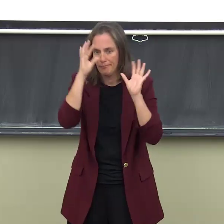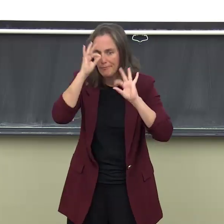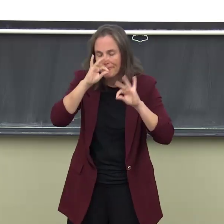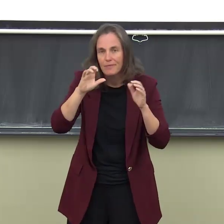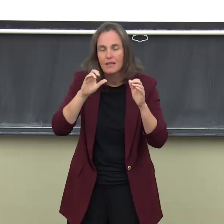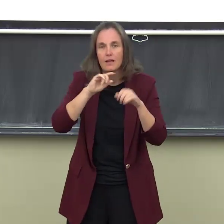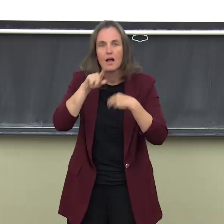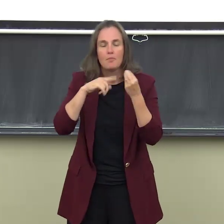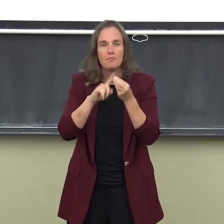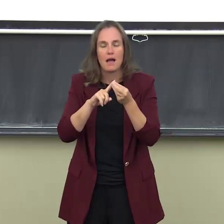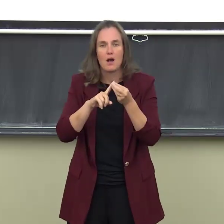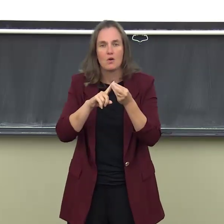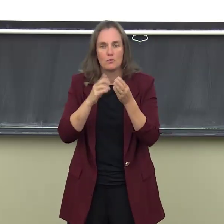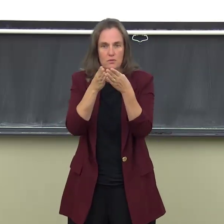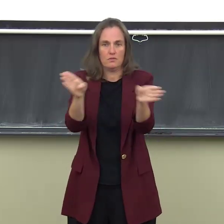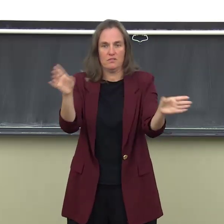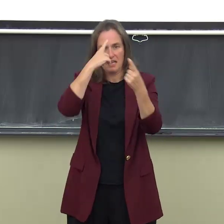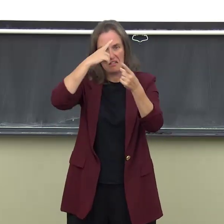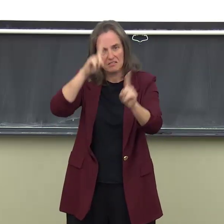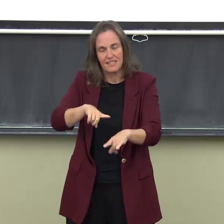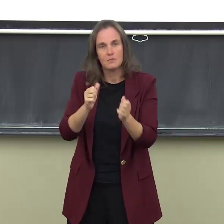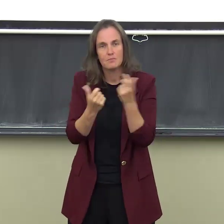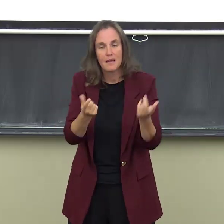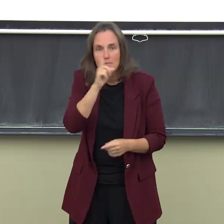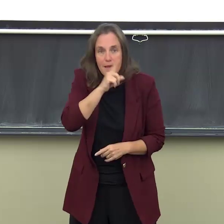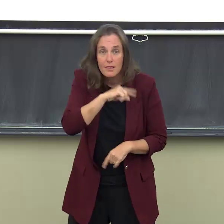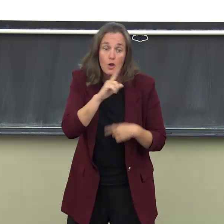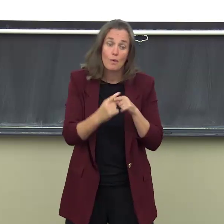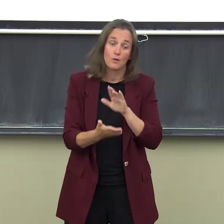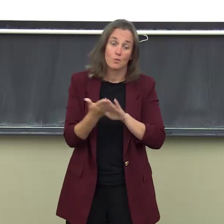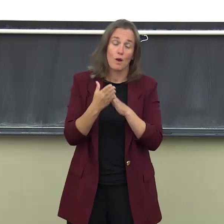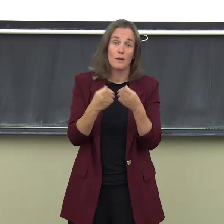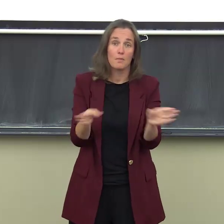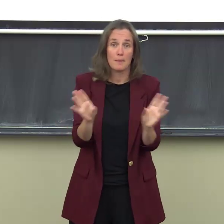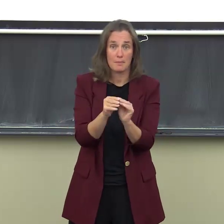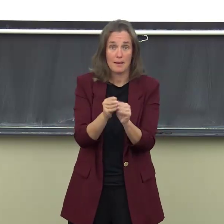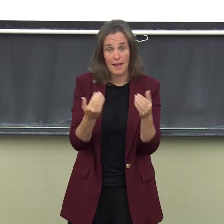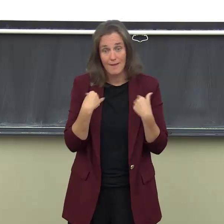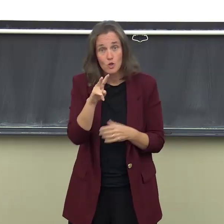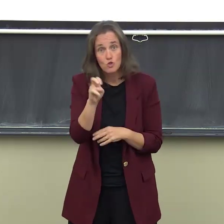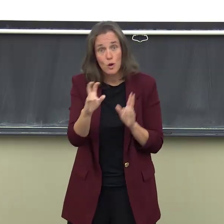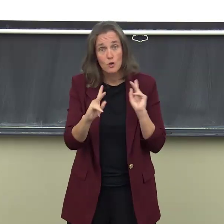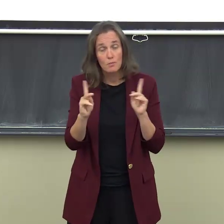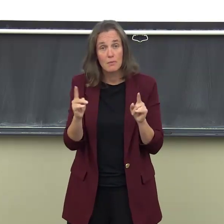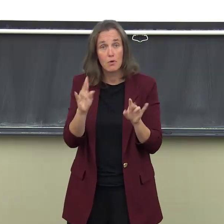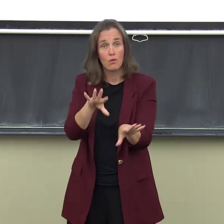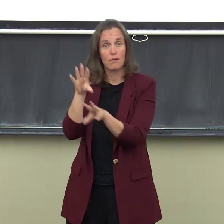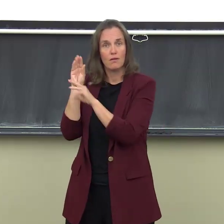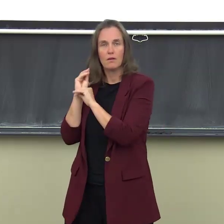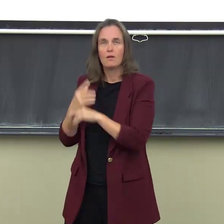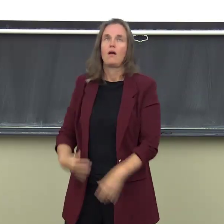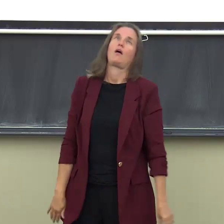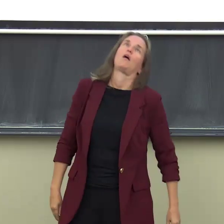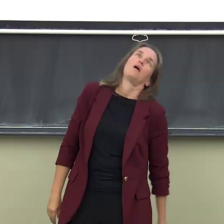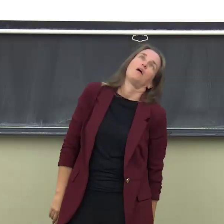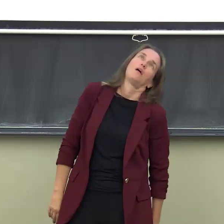consensus being a myth, right? Like I've told people, when you run a public meeting, if you have 200 people walk out and they all kind of go, oh God,